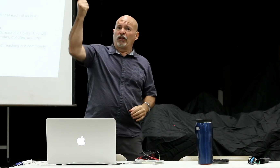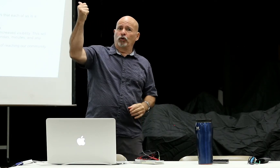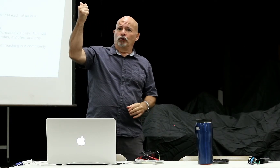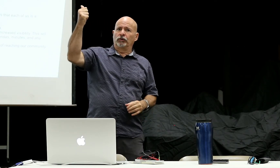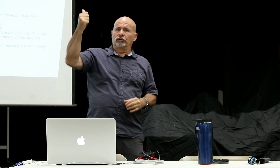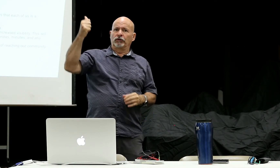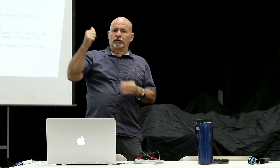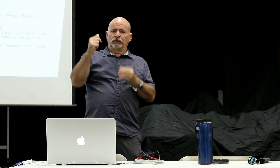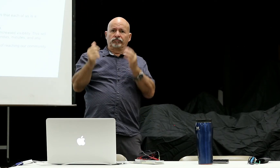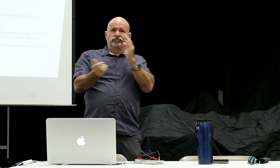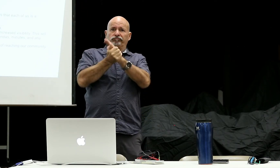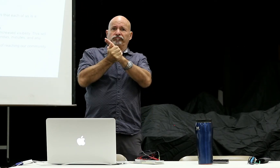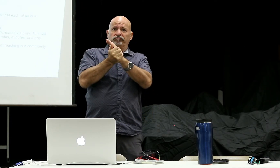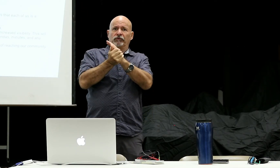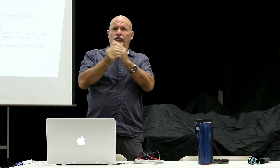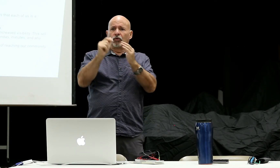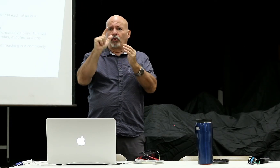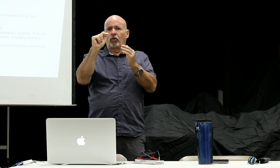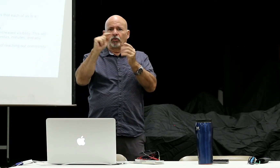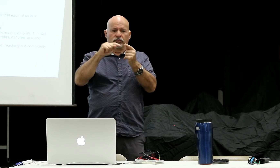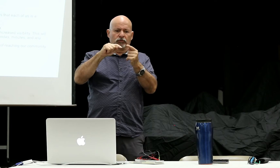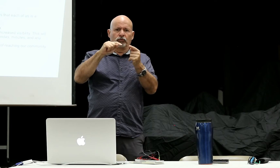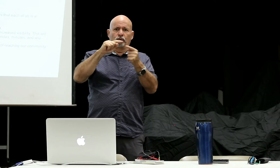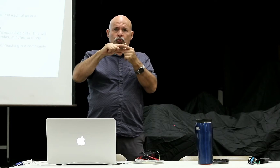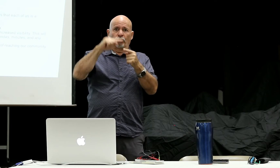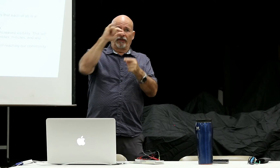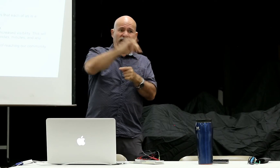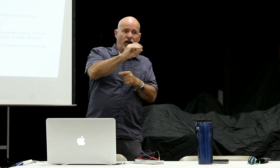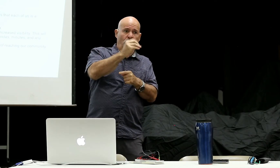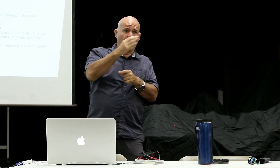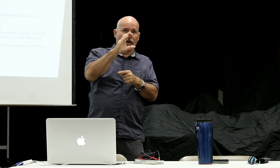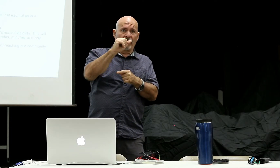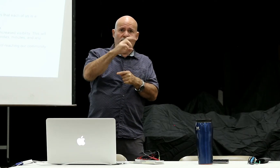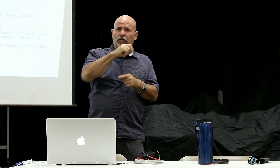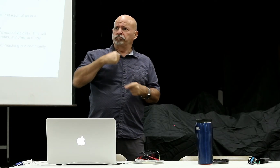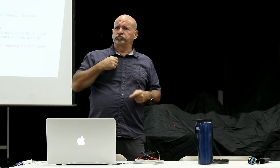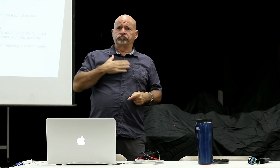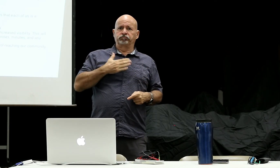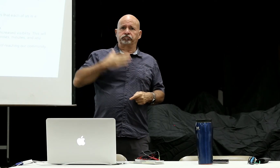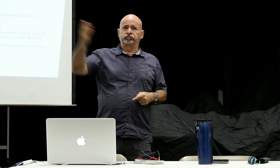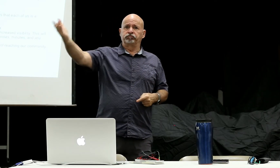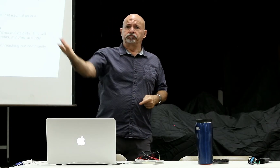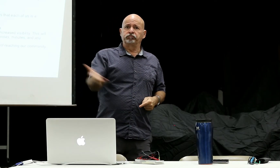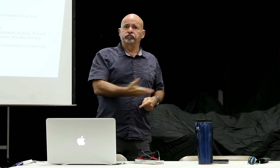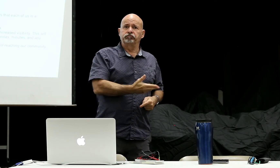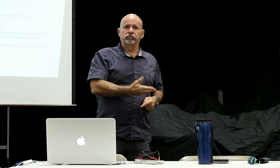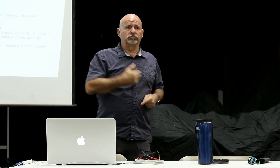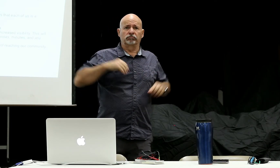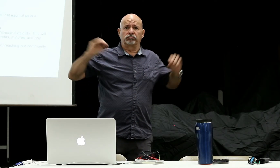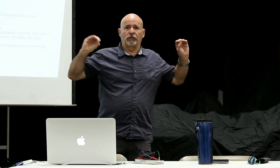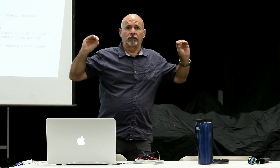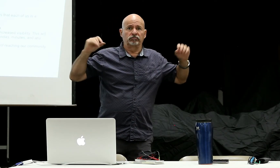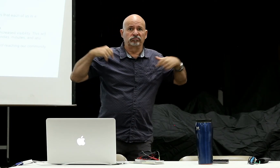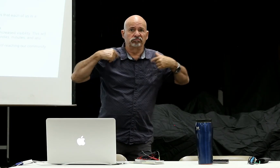So it's hard. I'm worried about myself. I'm worried about others, deaf people, those living in